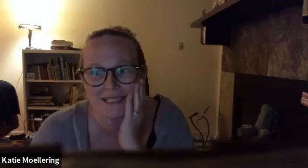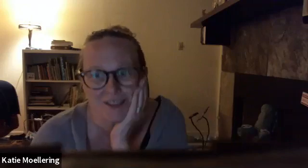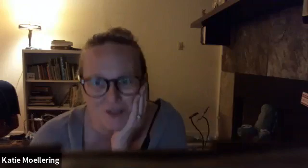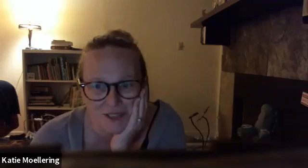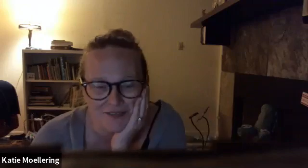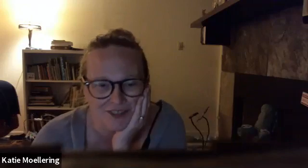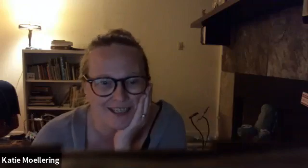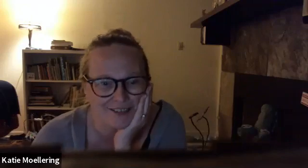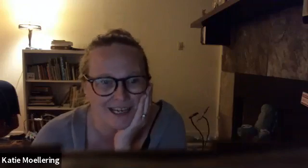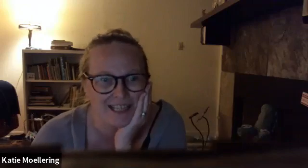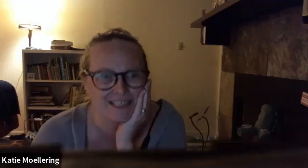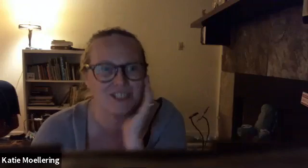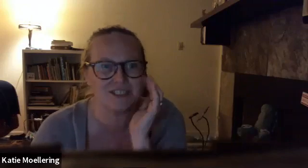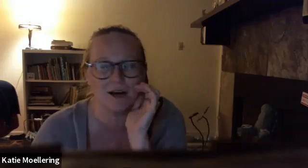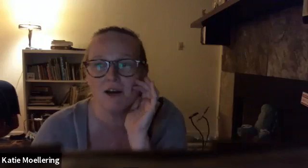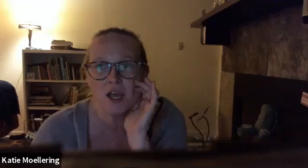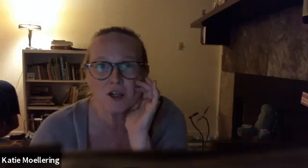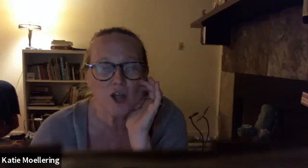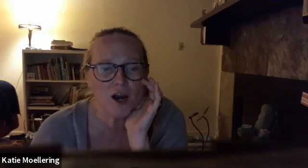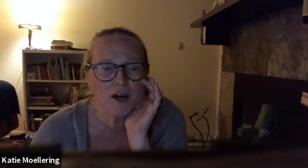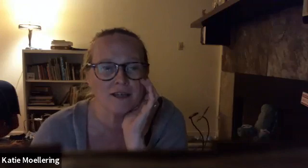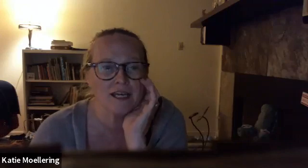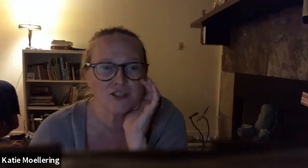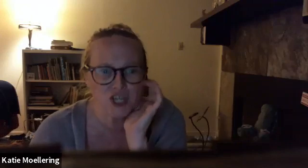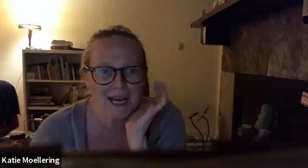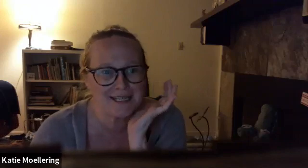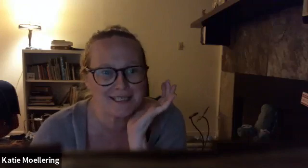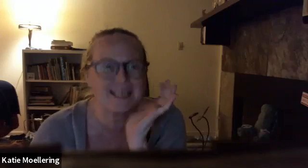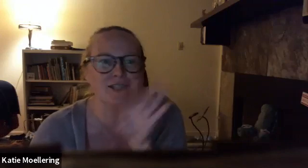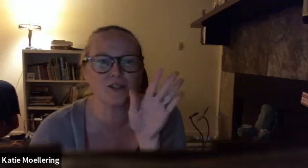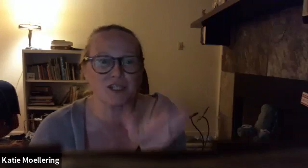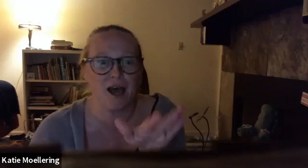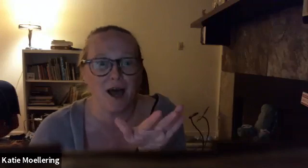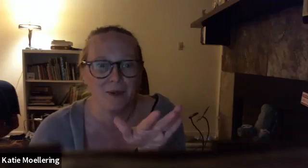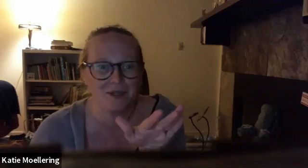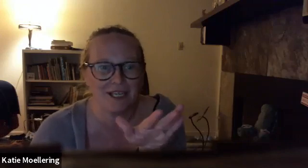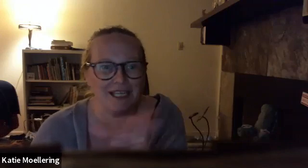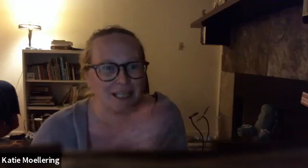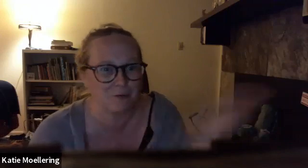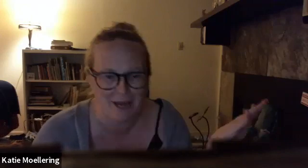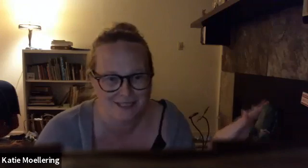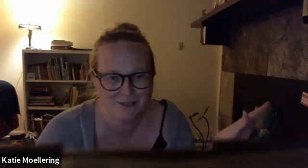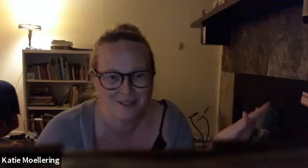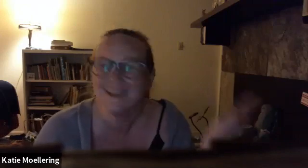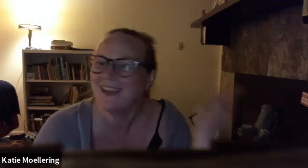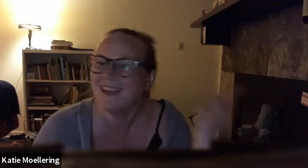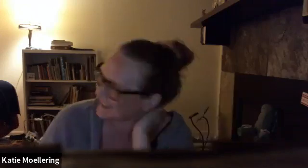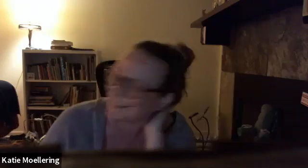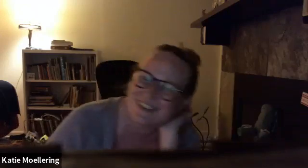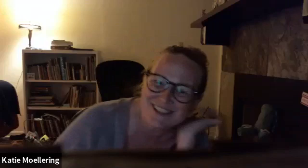sister discovered the other day that she could yell, Clark, cheese, and he'll stop and like run back to her. And that was so